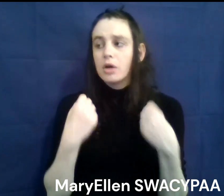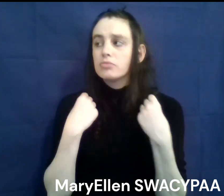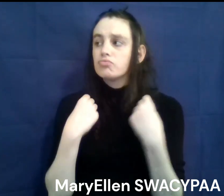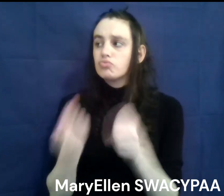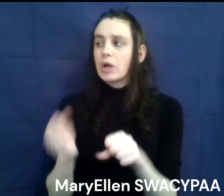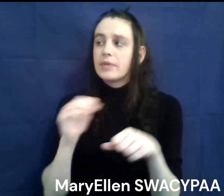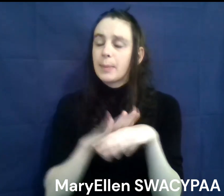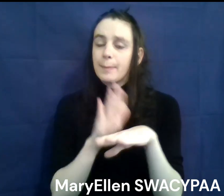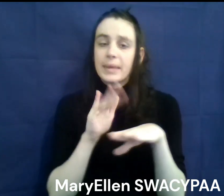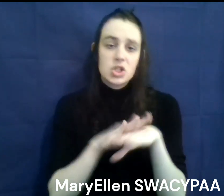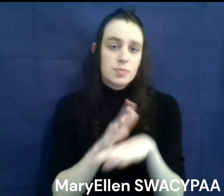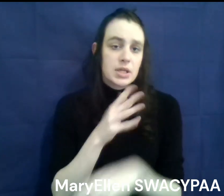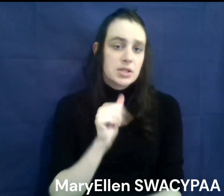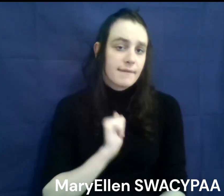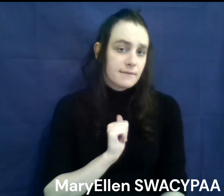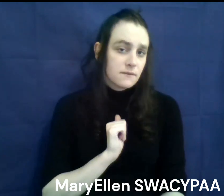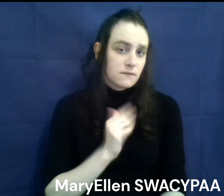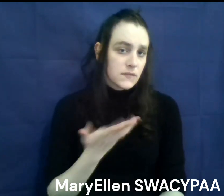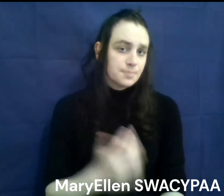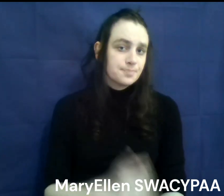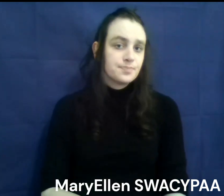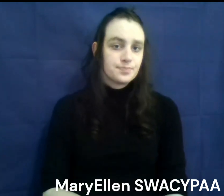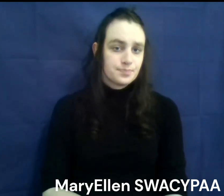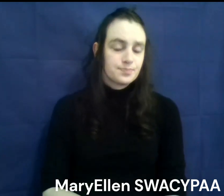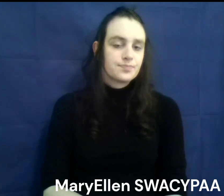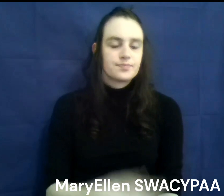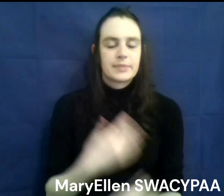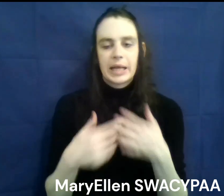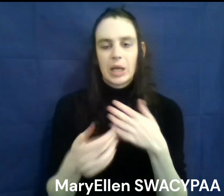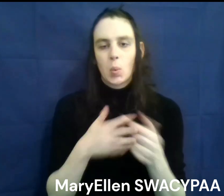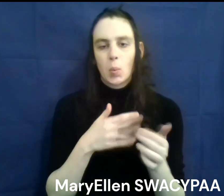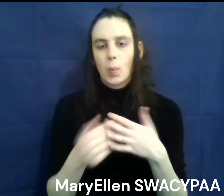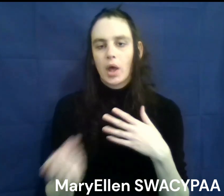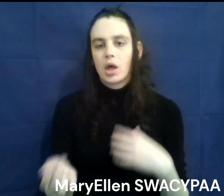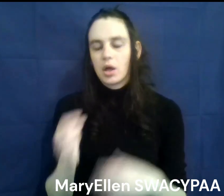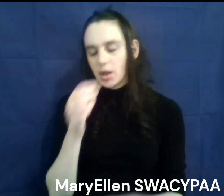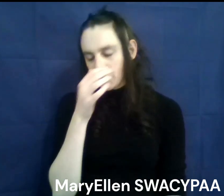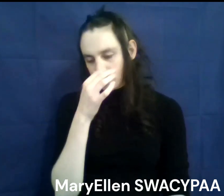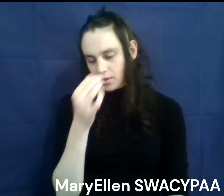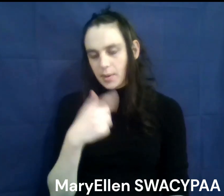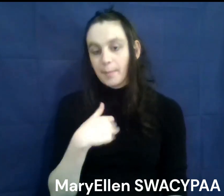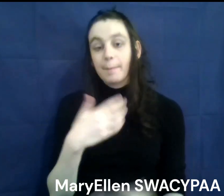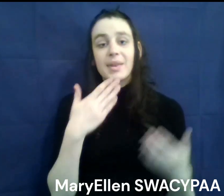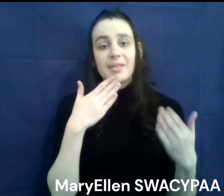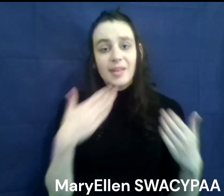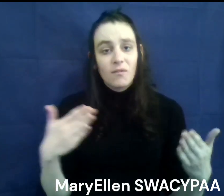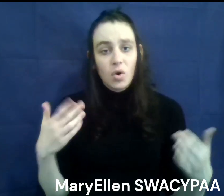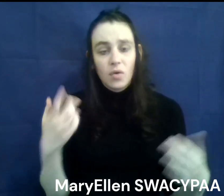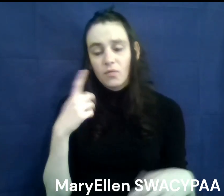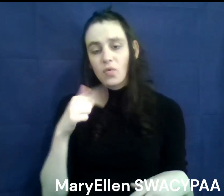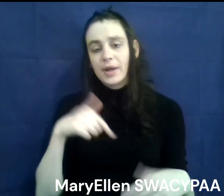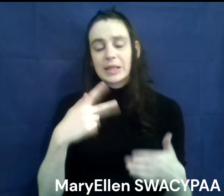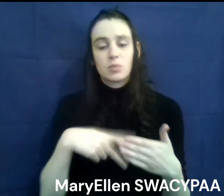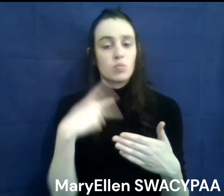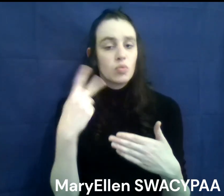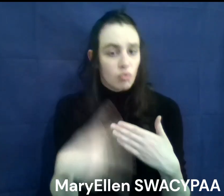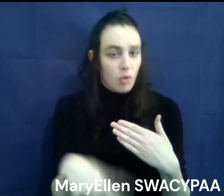But anyway, I am so thankful for this program of